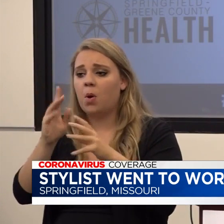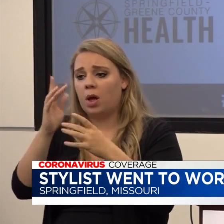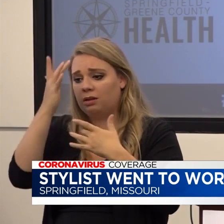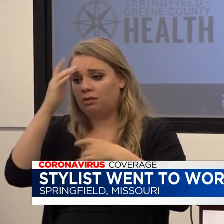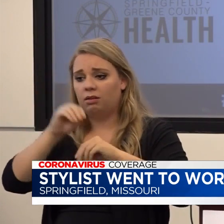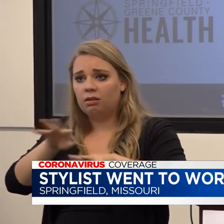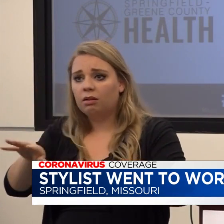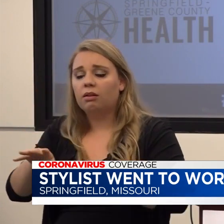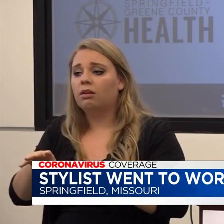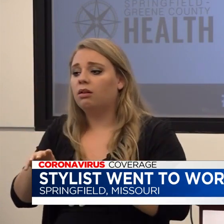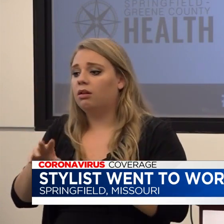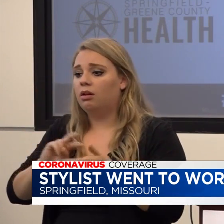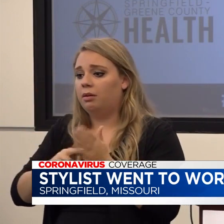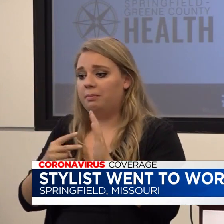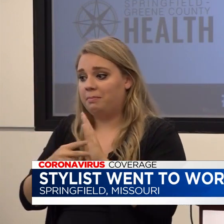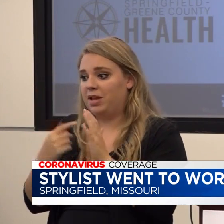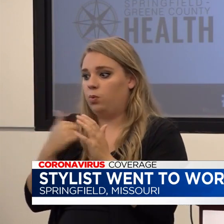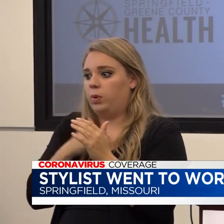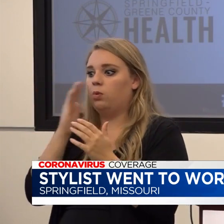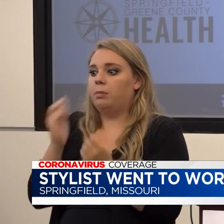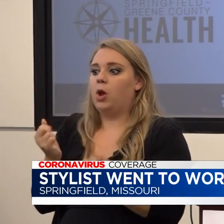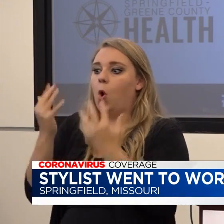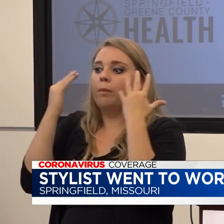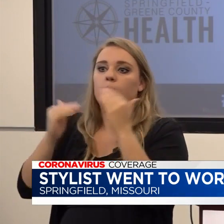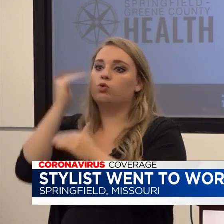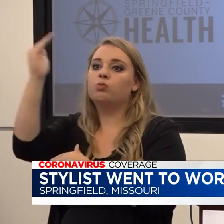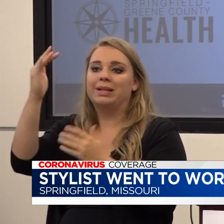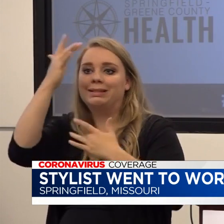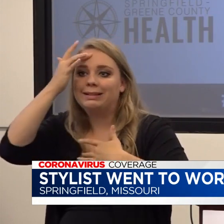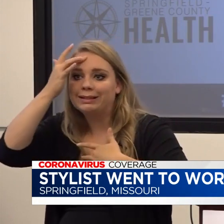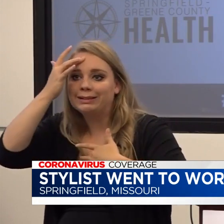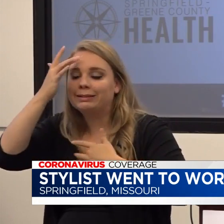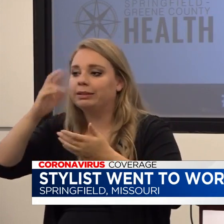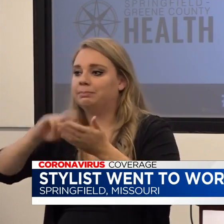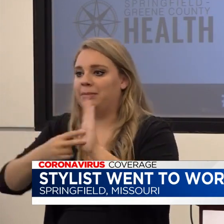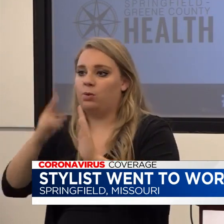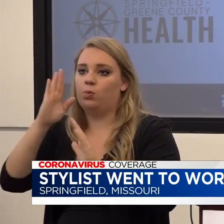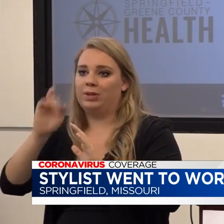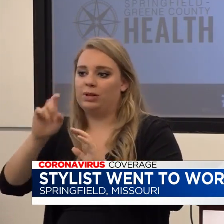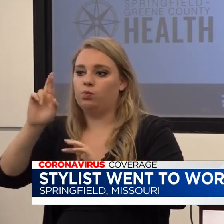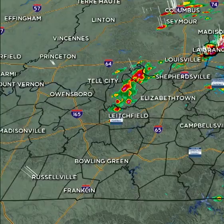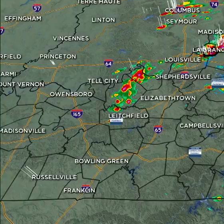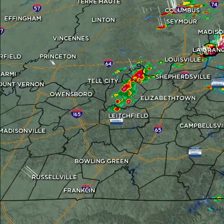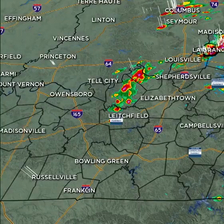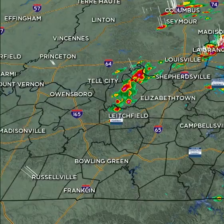be strained, and we will have to reevaluate what things look like going forward.